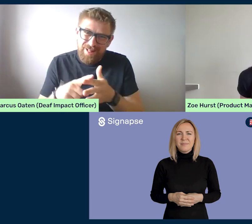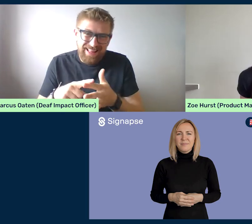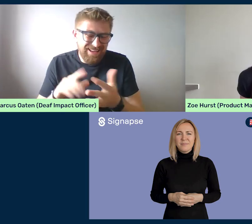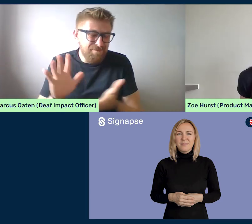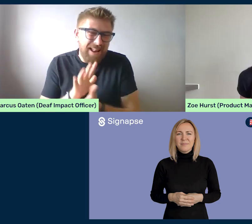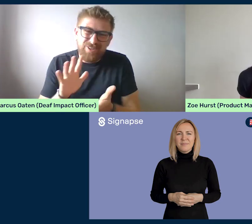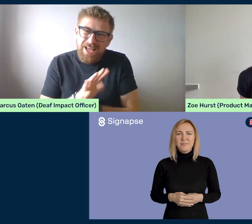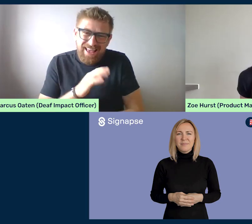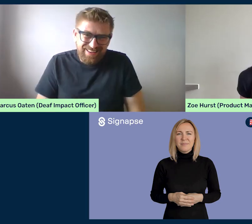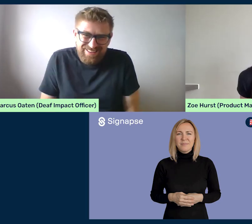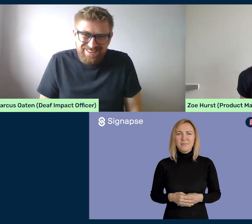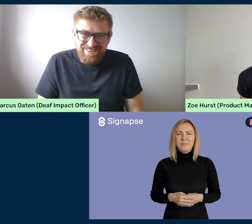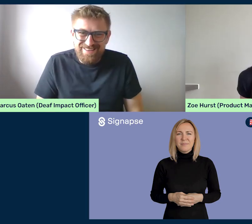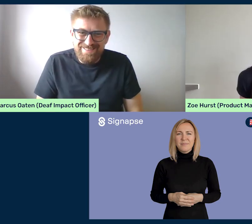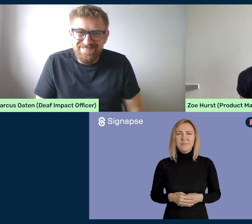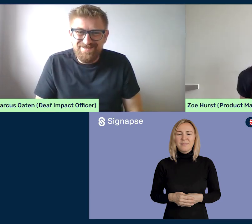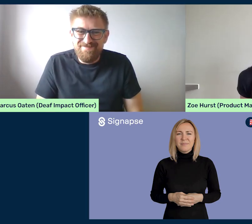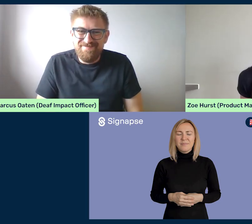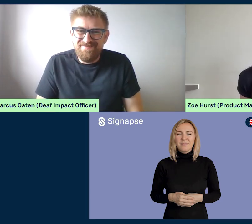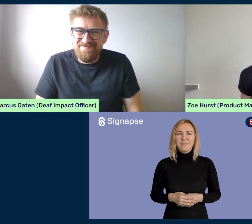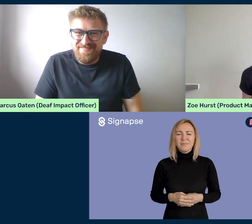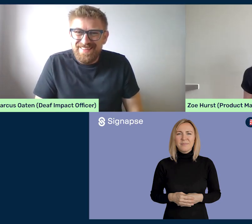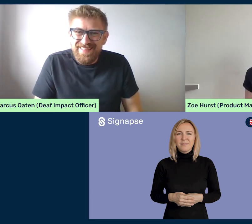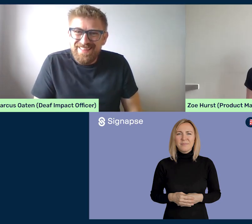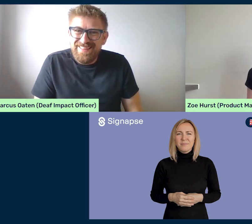And thank you for having me here too, Zoe. It's been a pleasure.